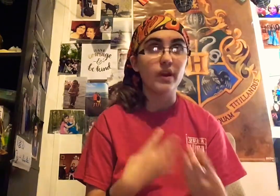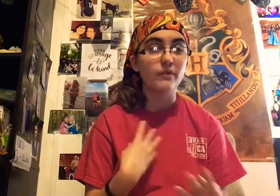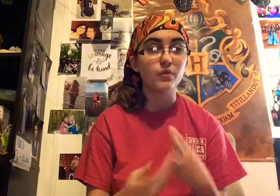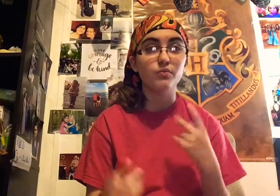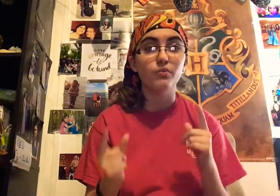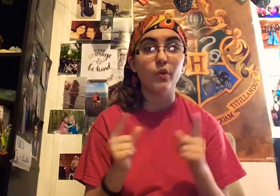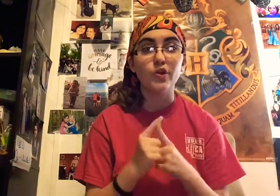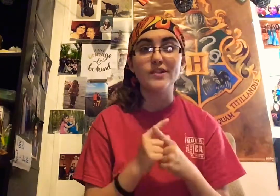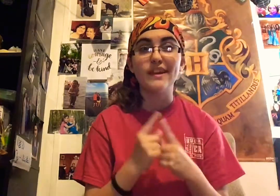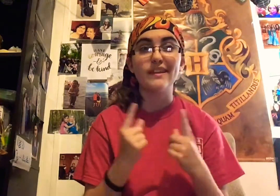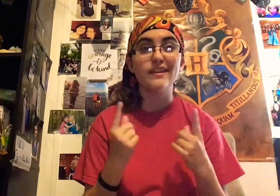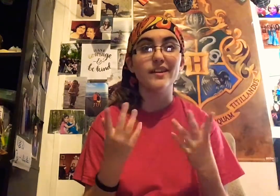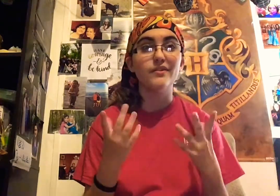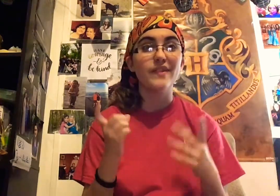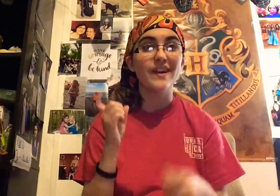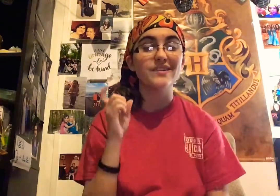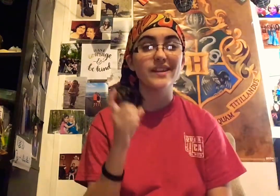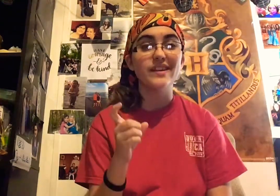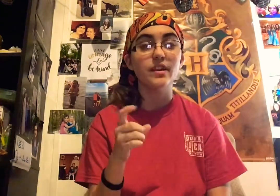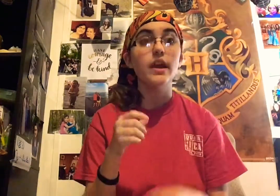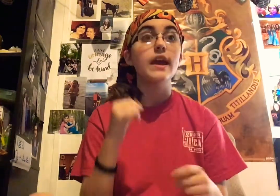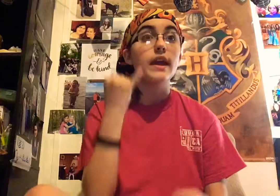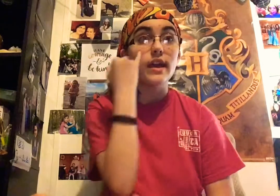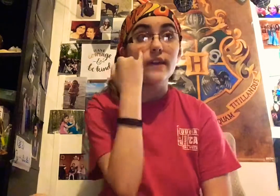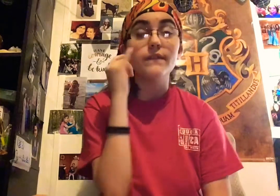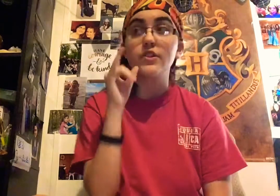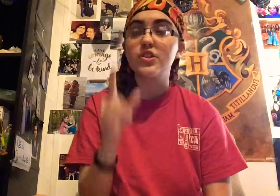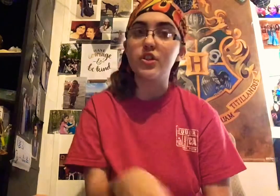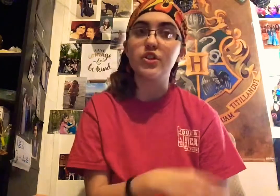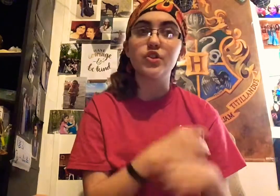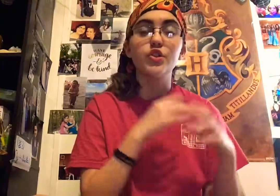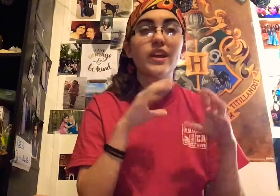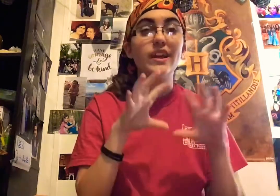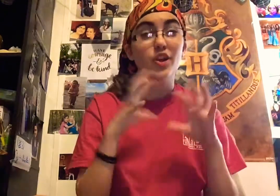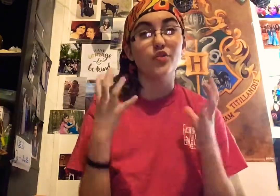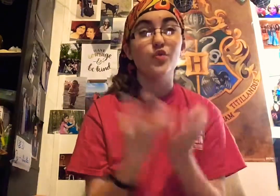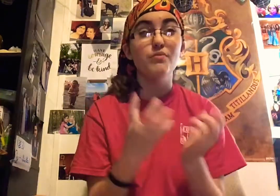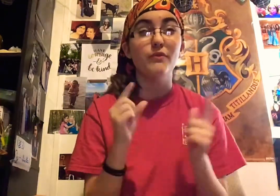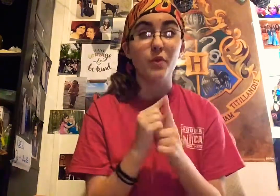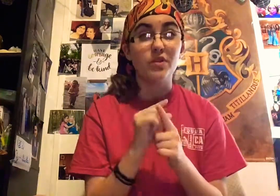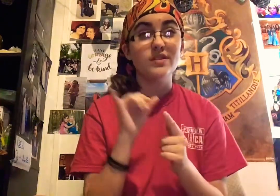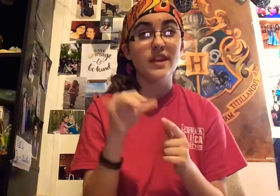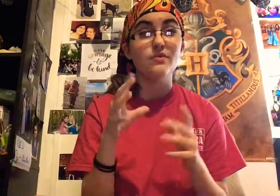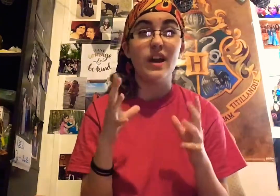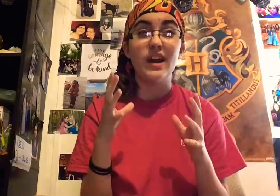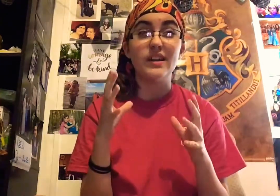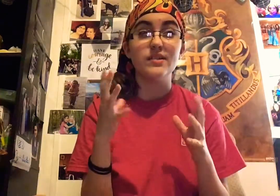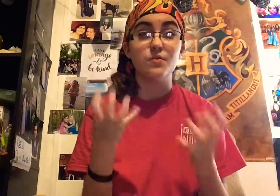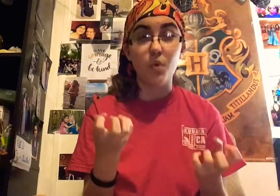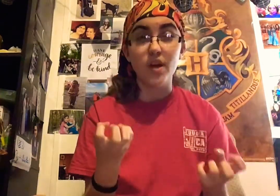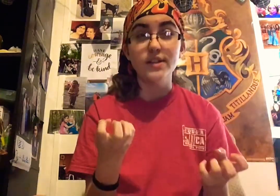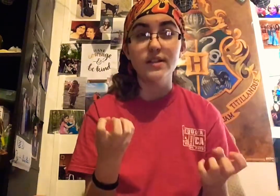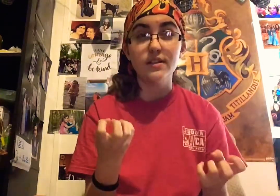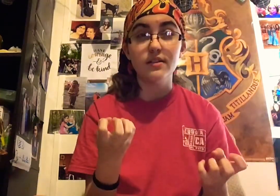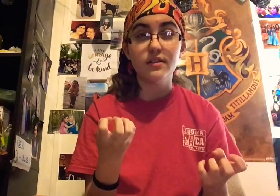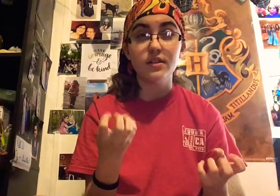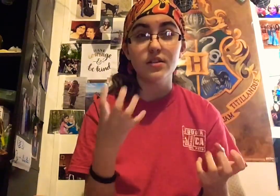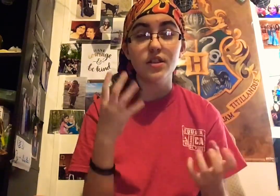whatever words I think of that's needed. If there's a certain like group of words that you guys want to